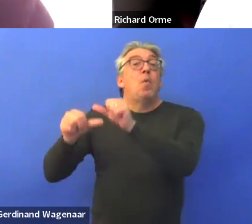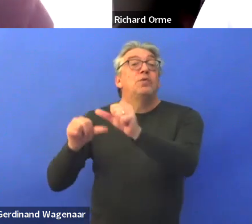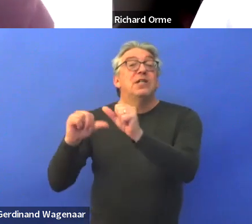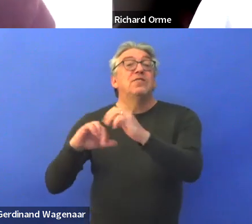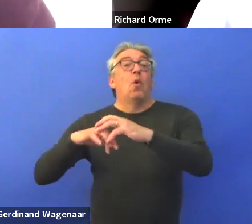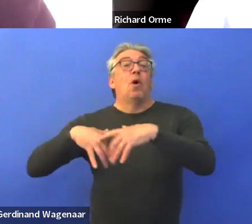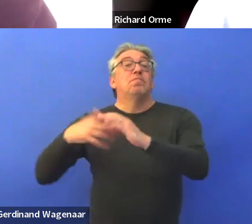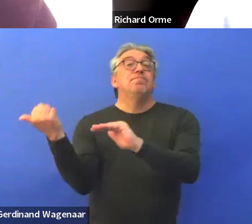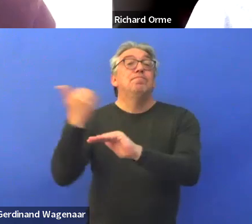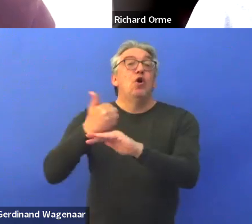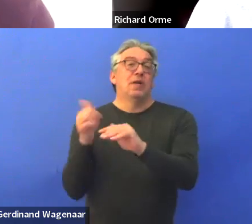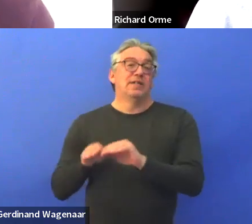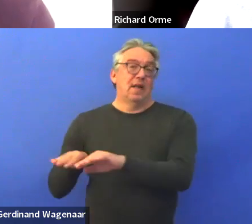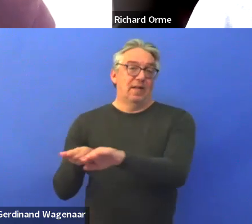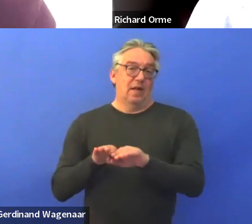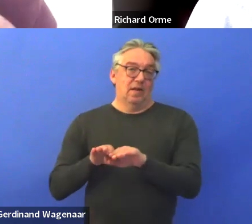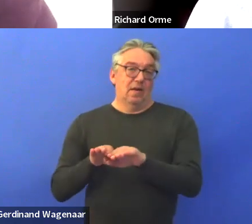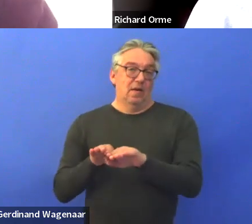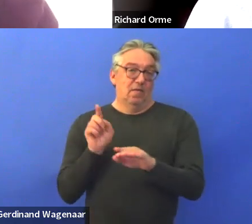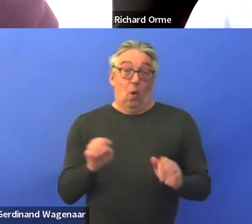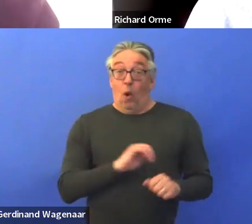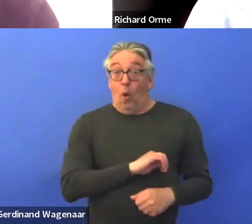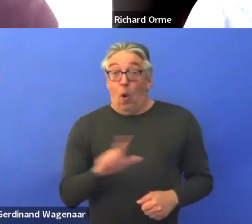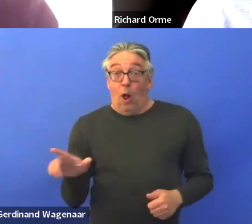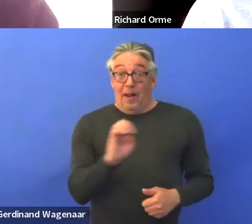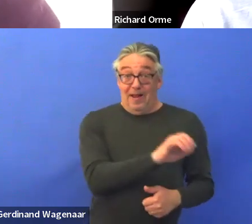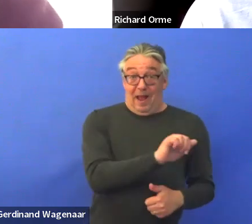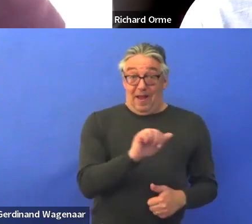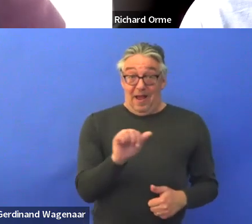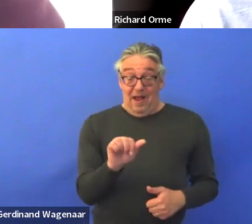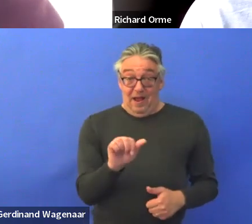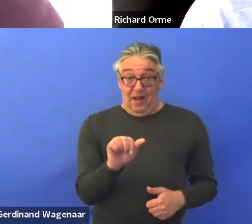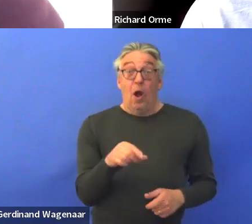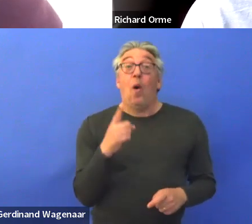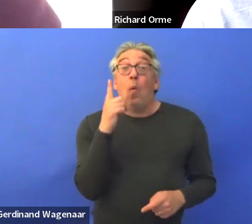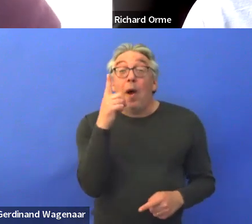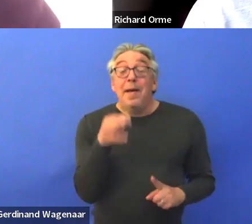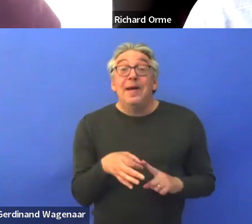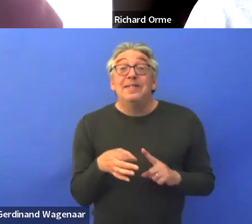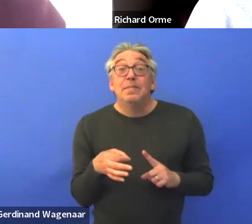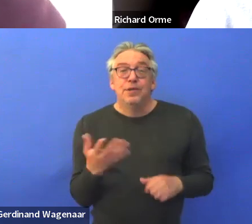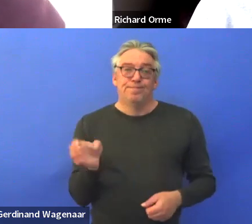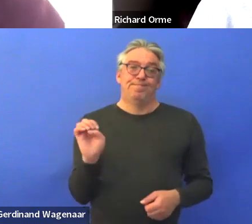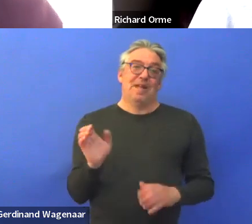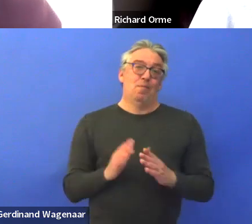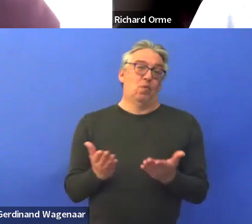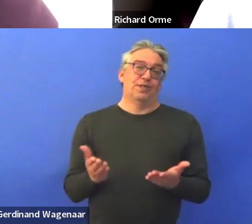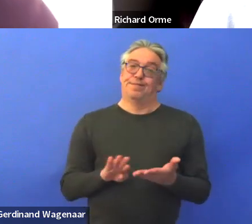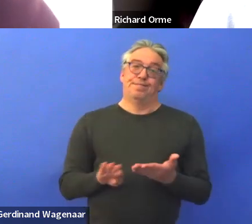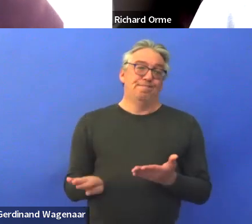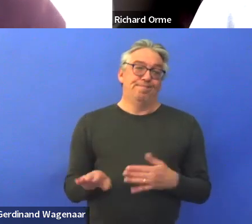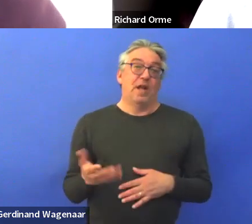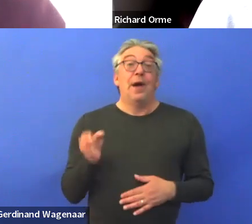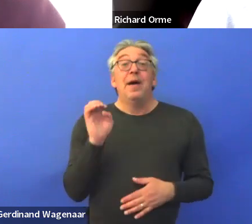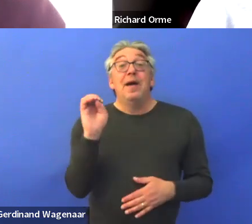products and services of the European Accessibility Act, except for the ebooks, because the Commission considers that